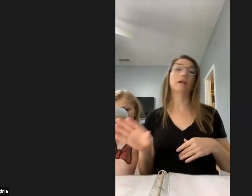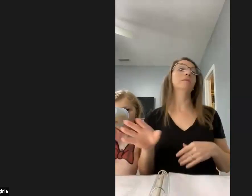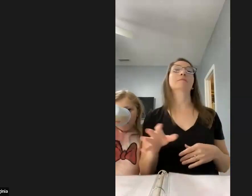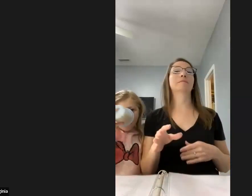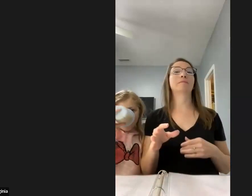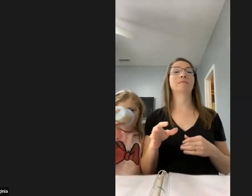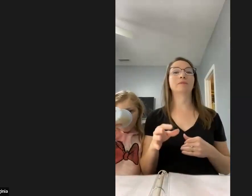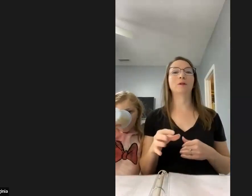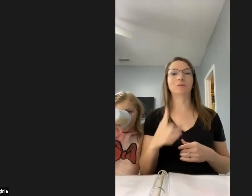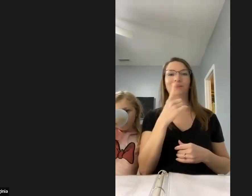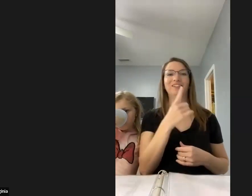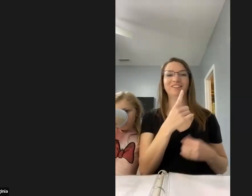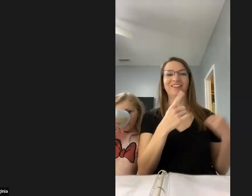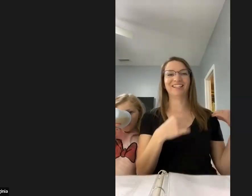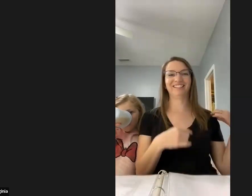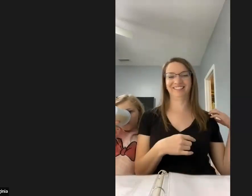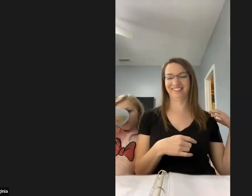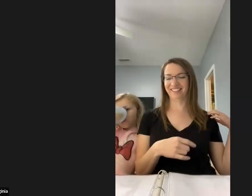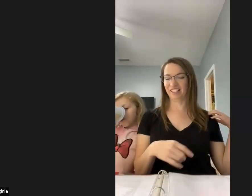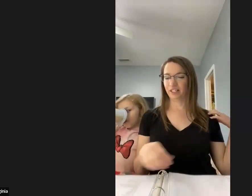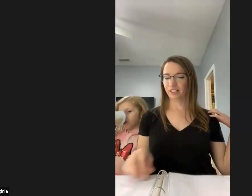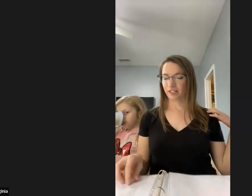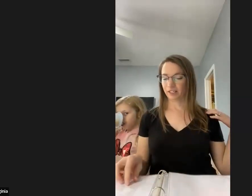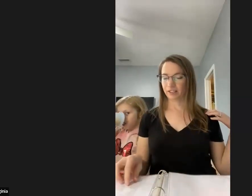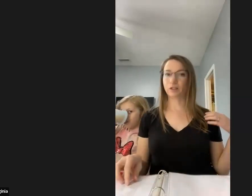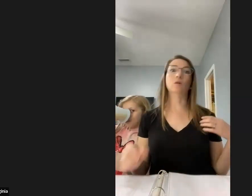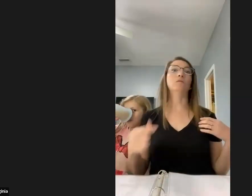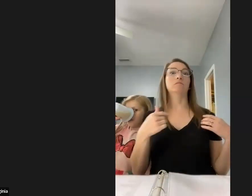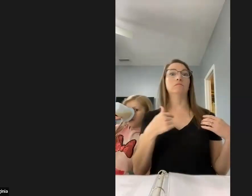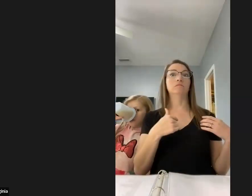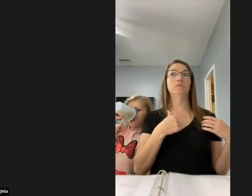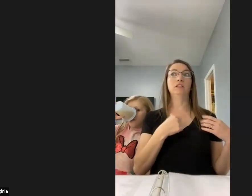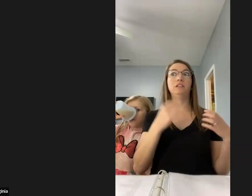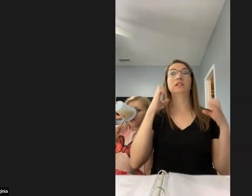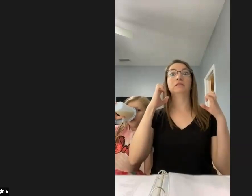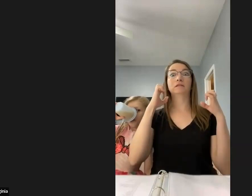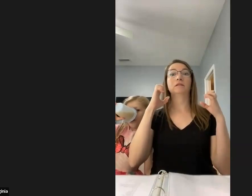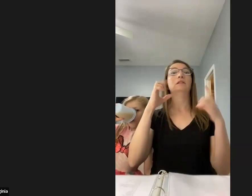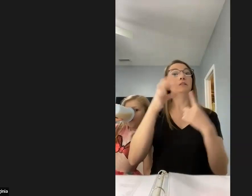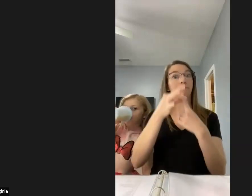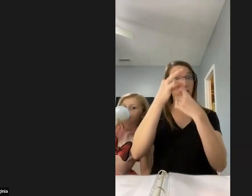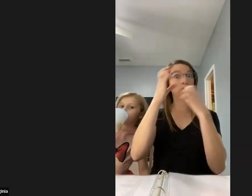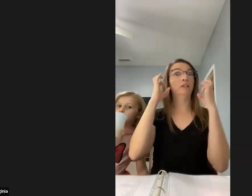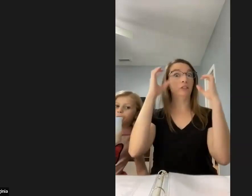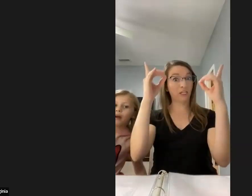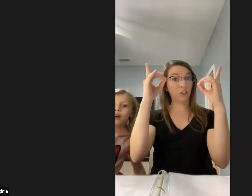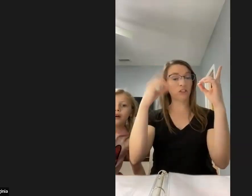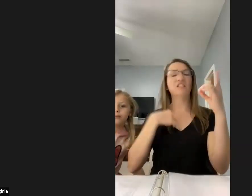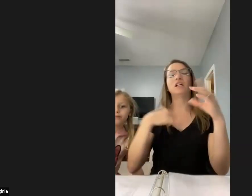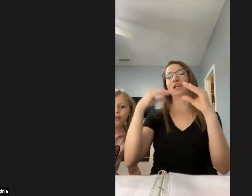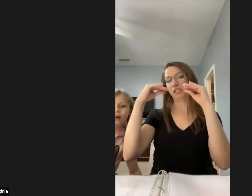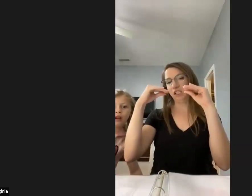Okay. Oh, one. Okay. So me, special education, I